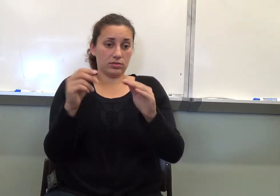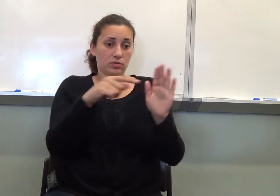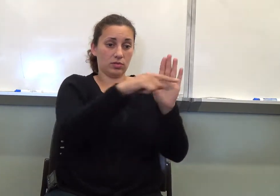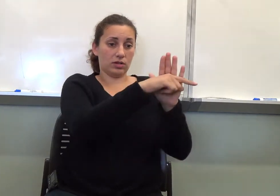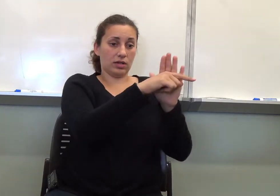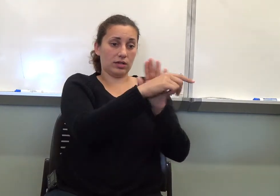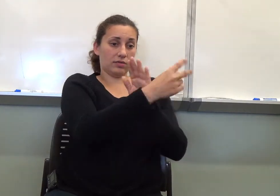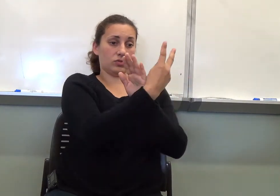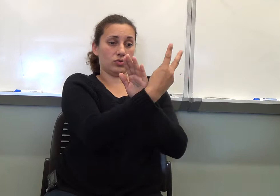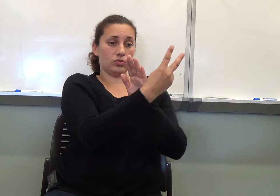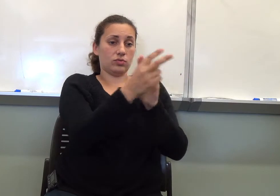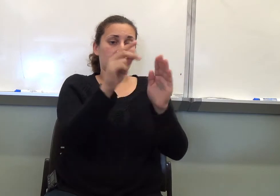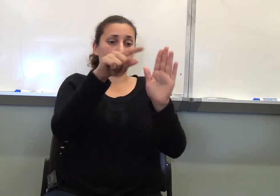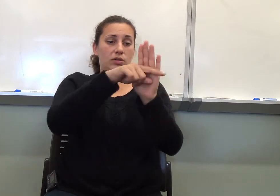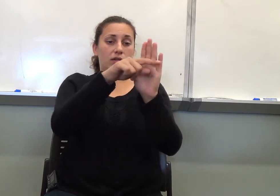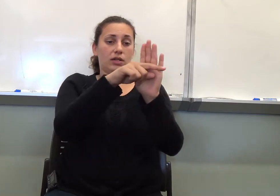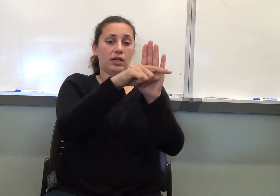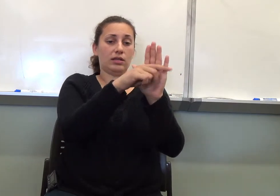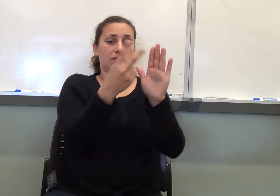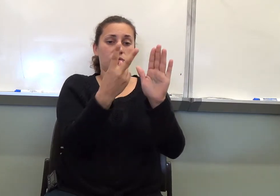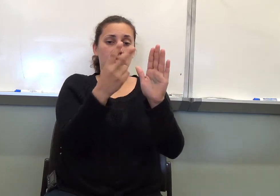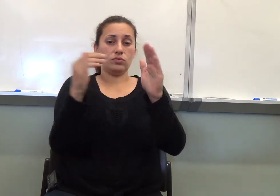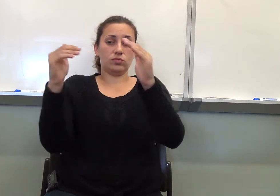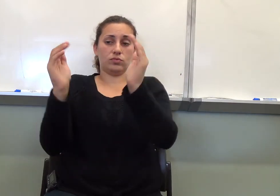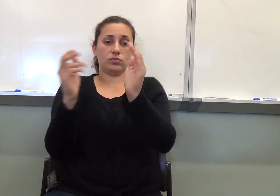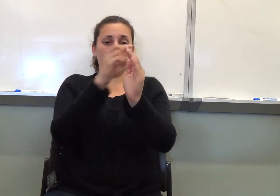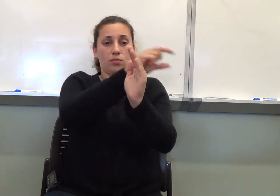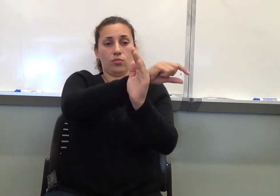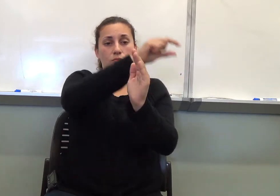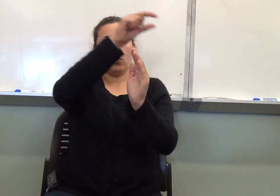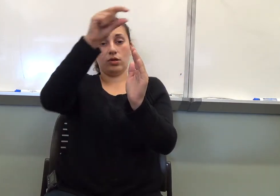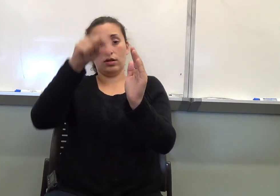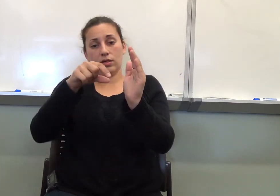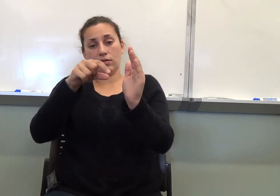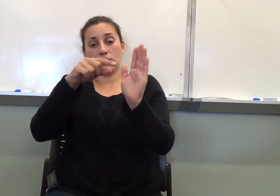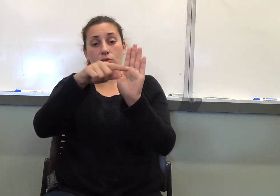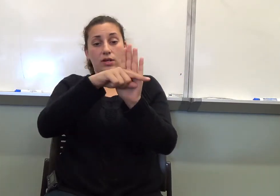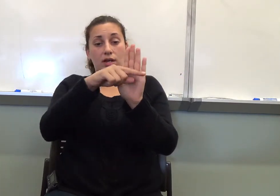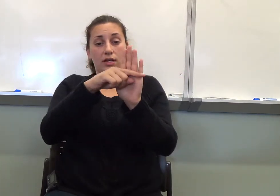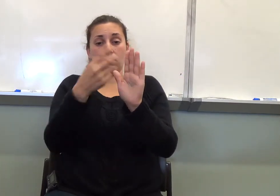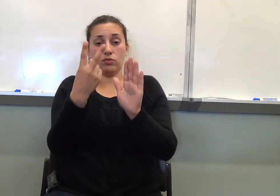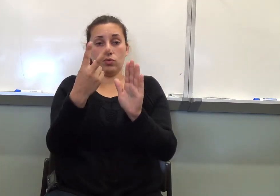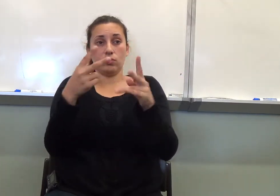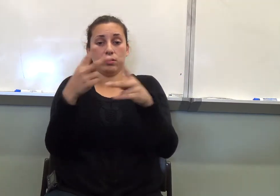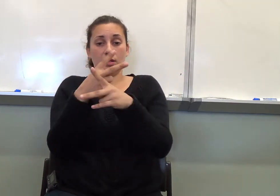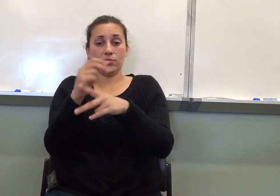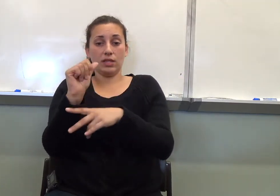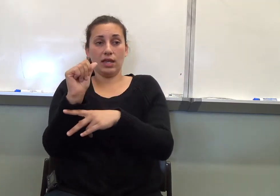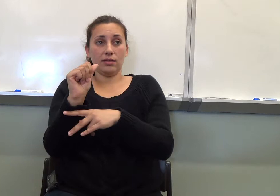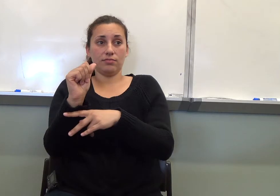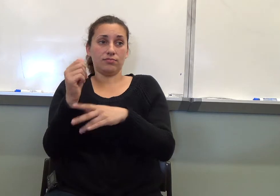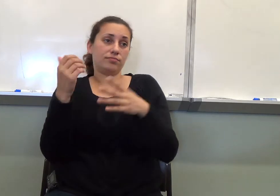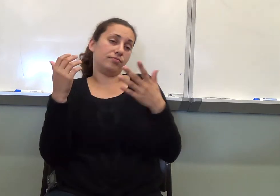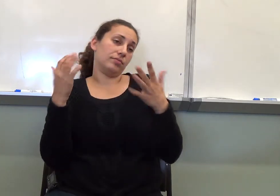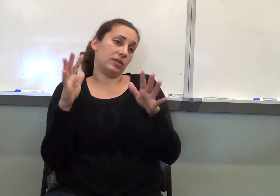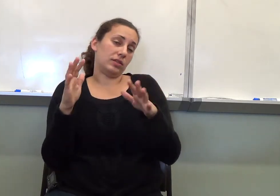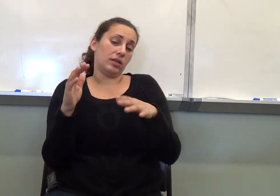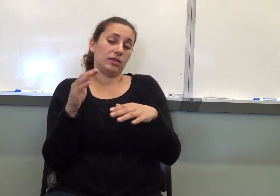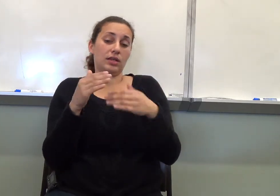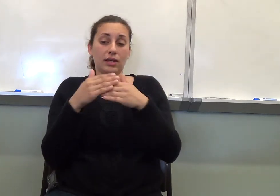a -2 in. And let's see what happens. A -2 times A. Well, that's it. Then I'm going to add to